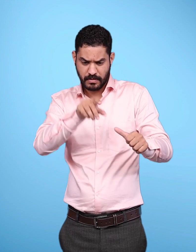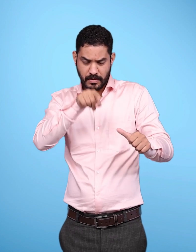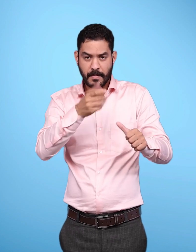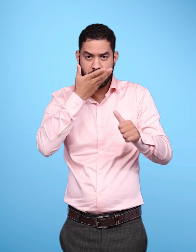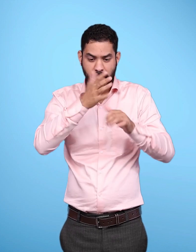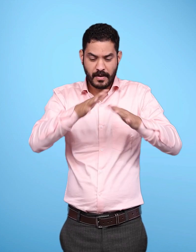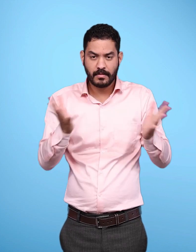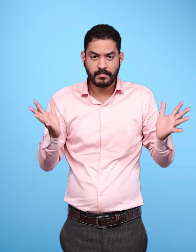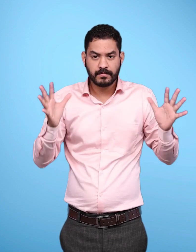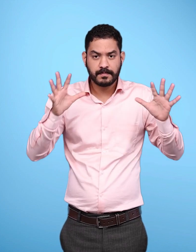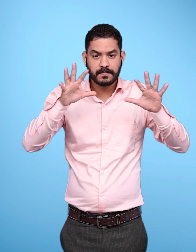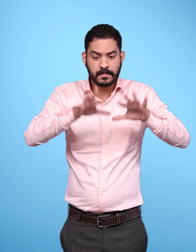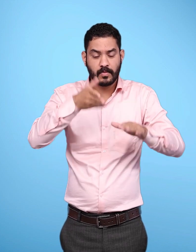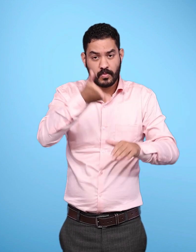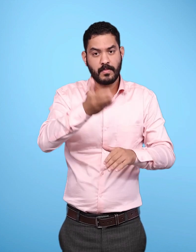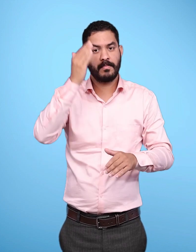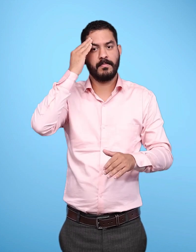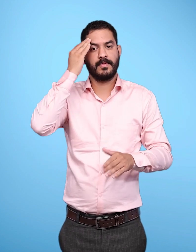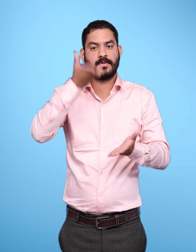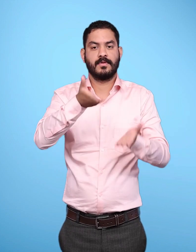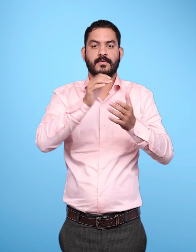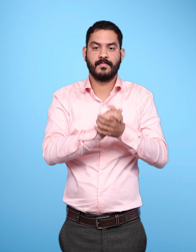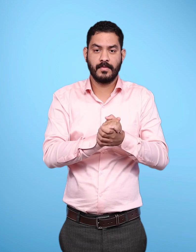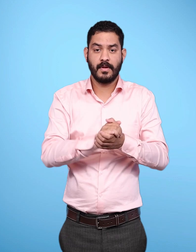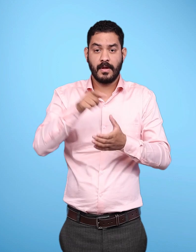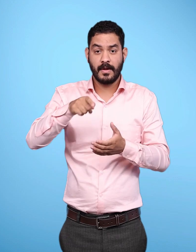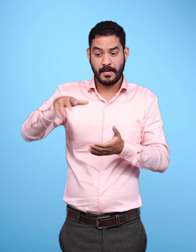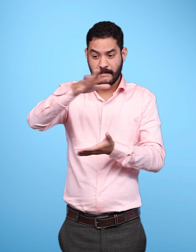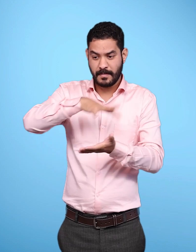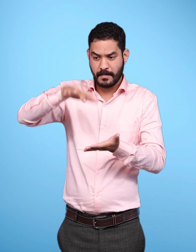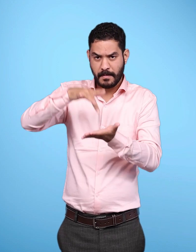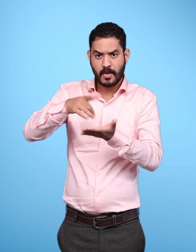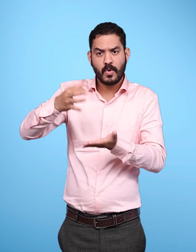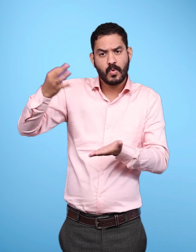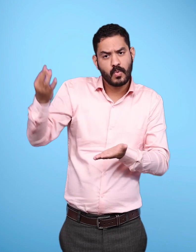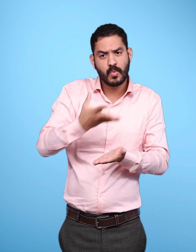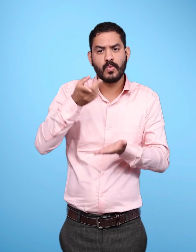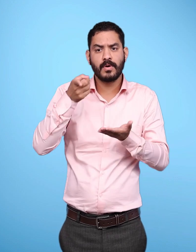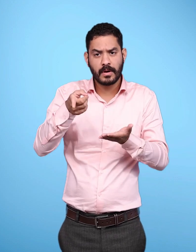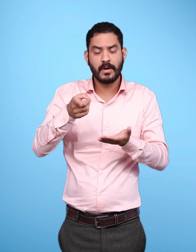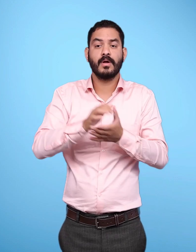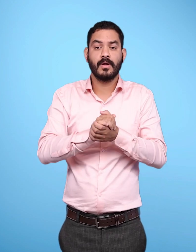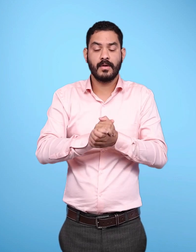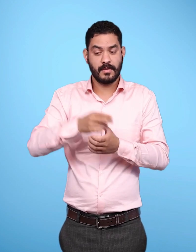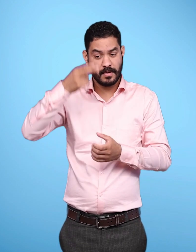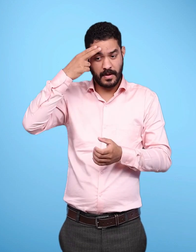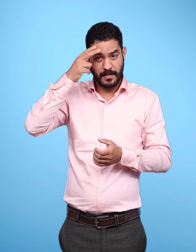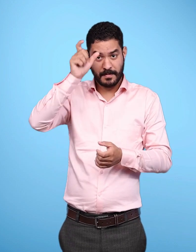Arab sailors who were already familiar with the coastal settlements of the subcontinent now brought